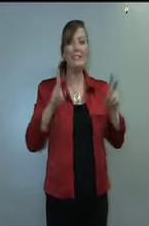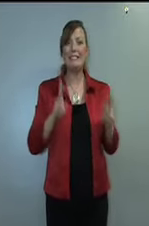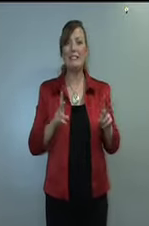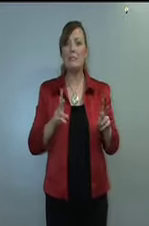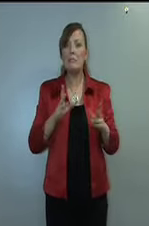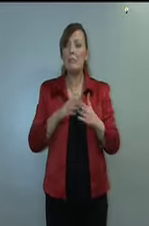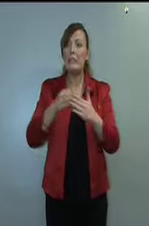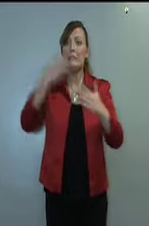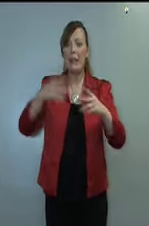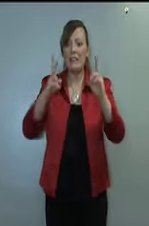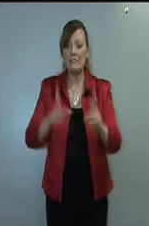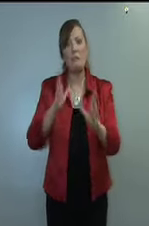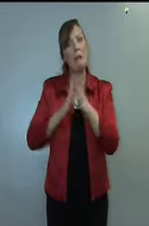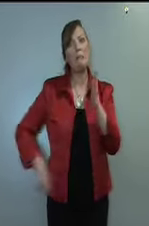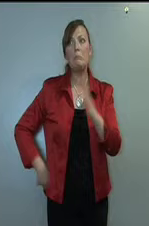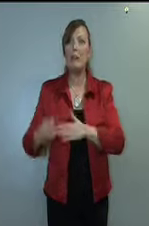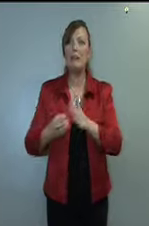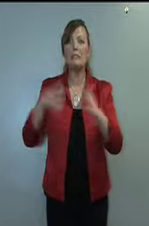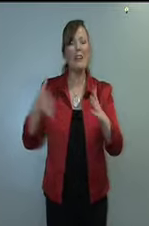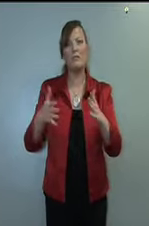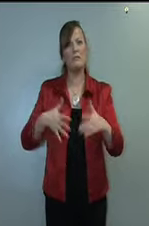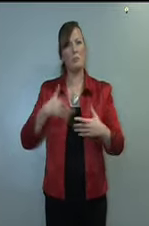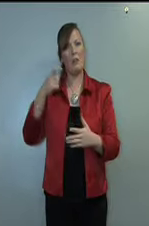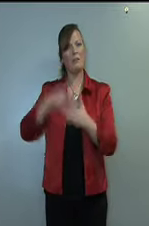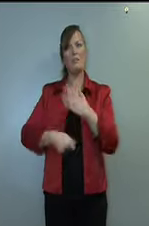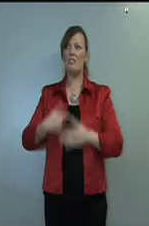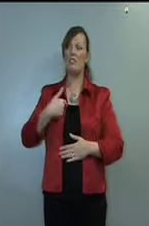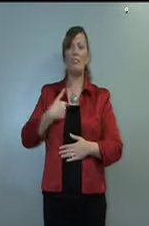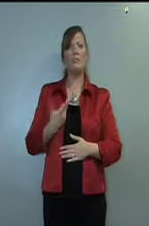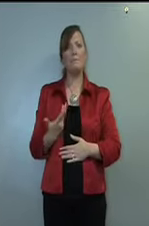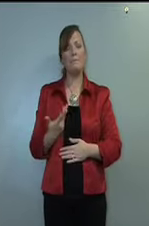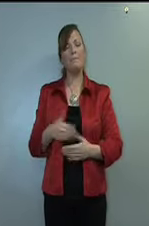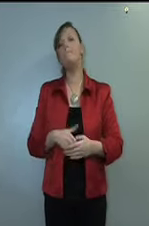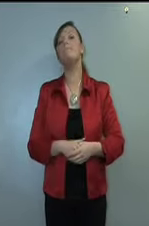service, their choice is limited and they ought not to be penalised.